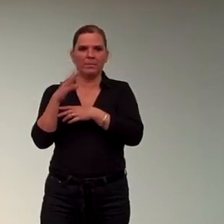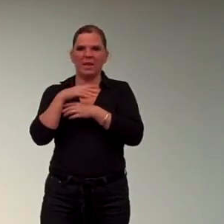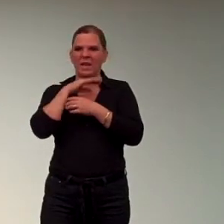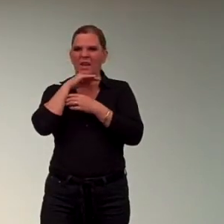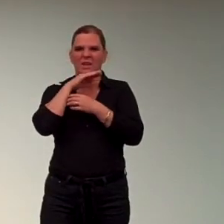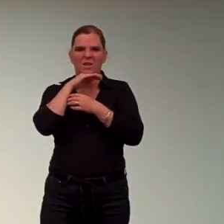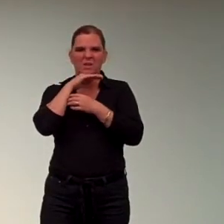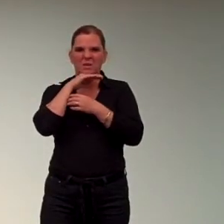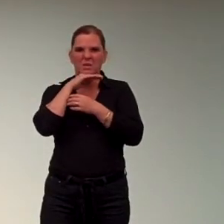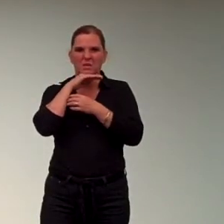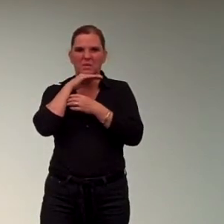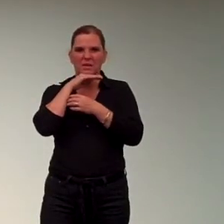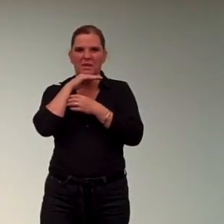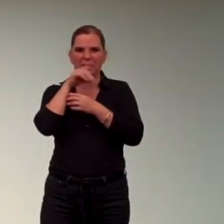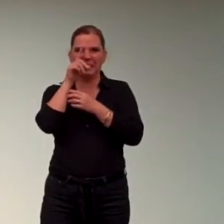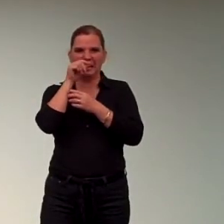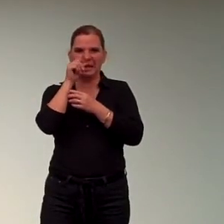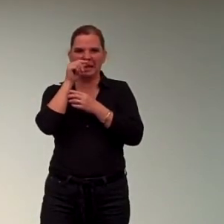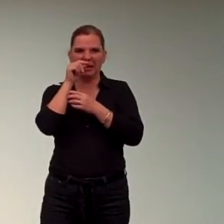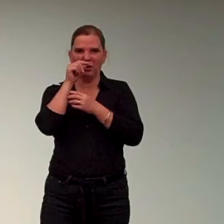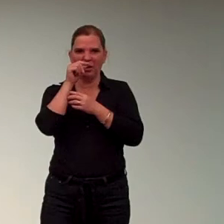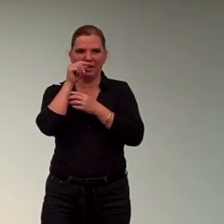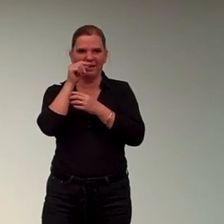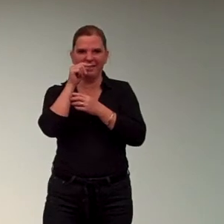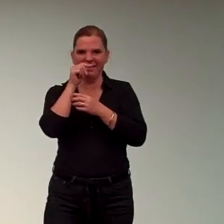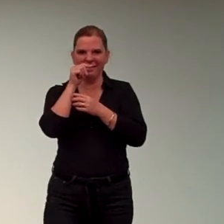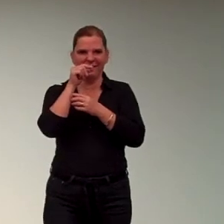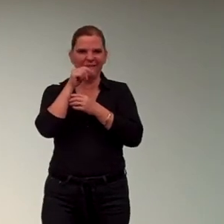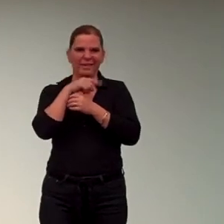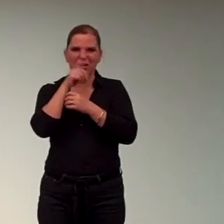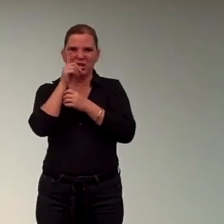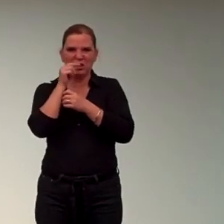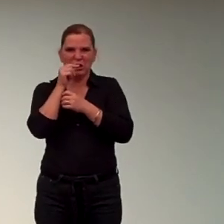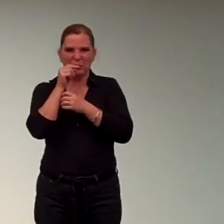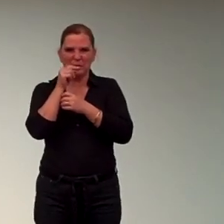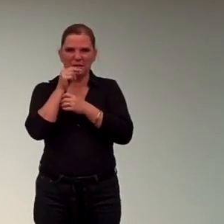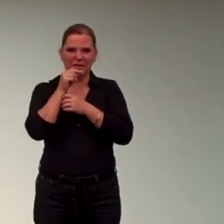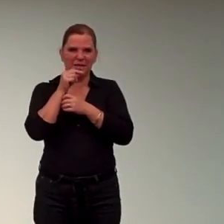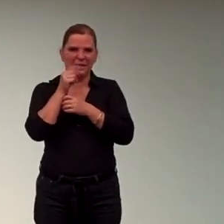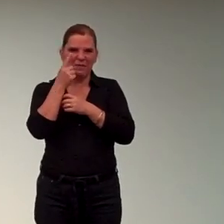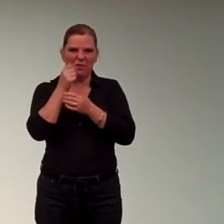dirty canary chirps desolately in a cage beside me.